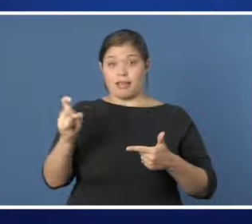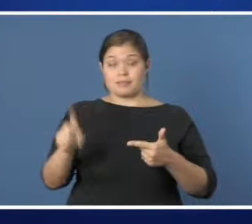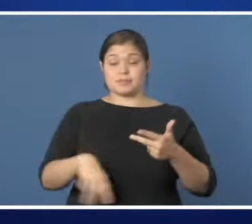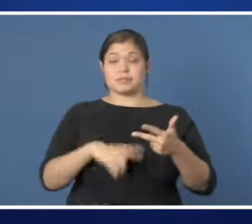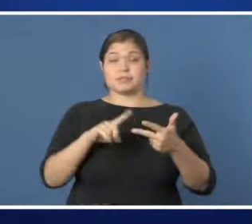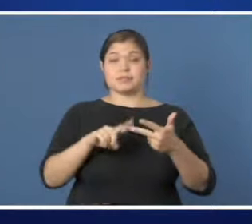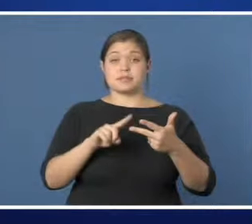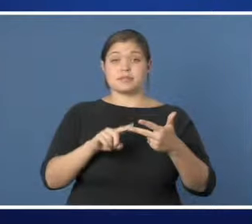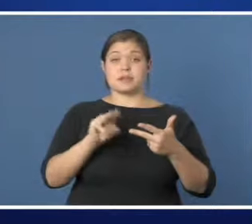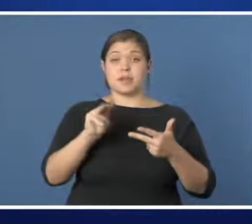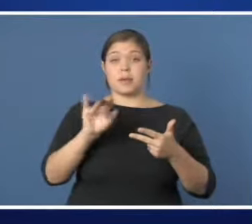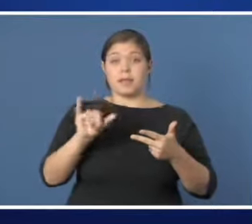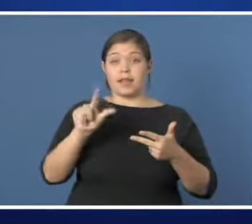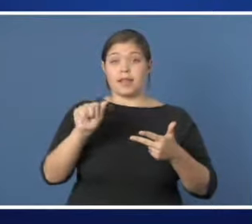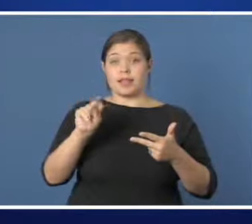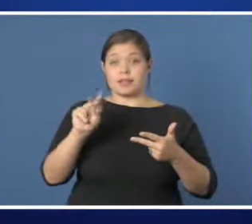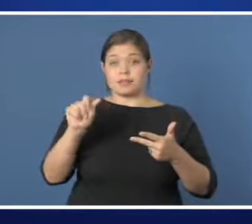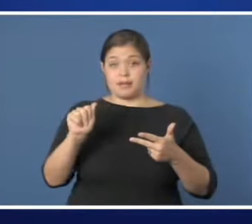Mylanta,